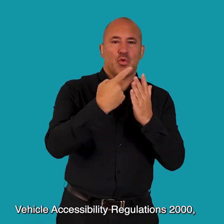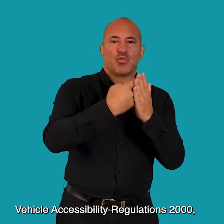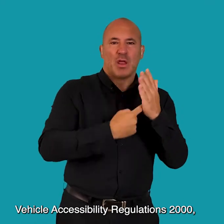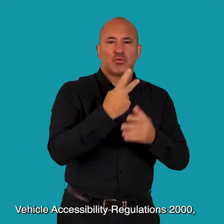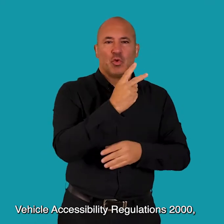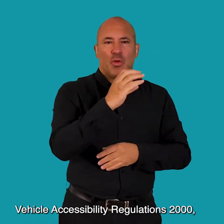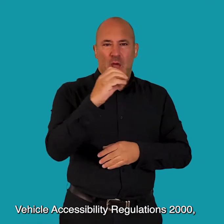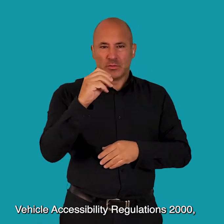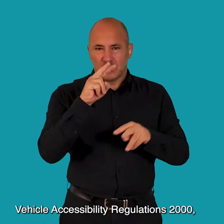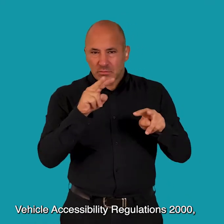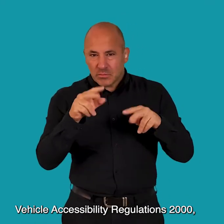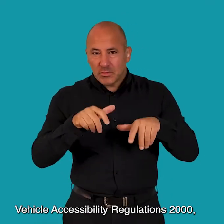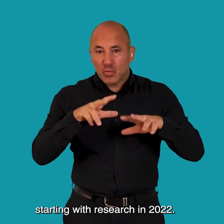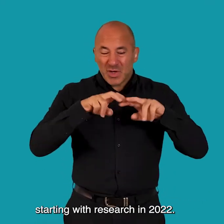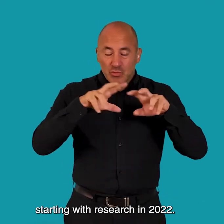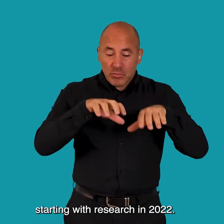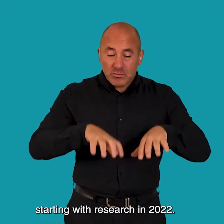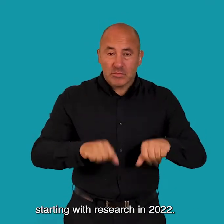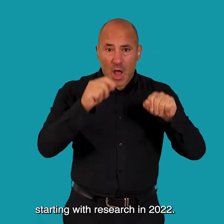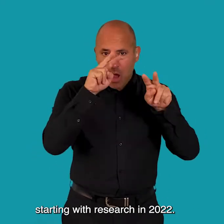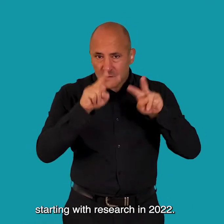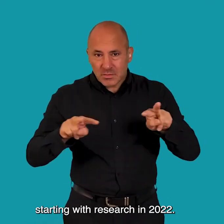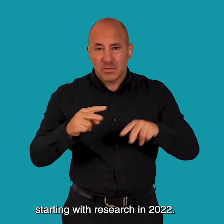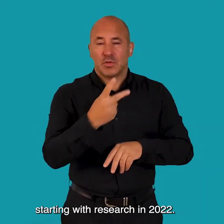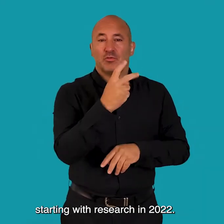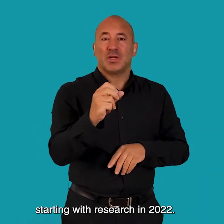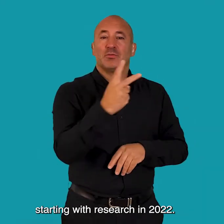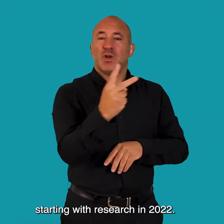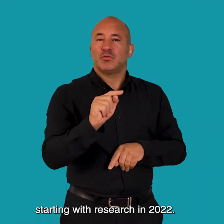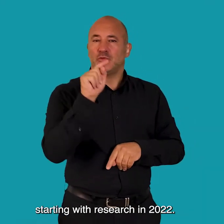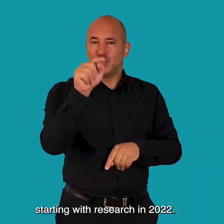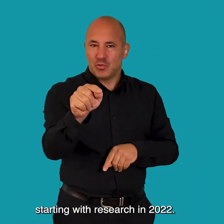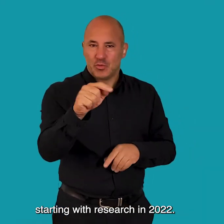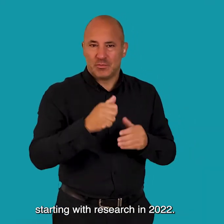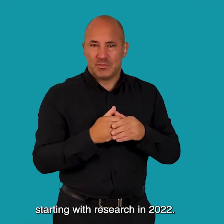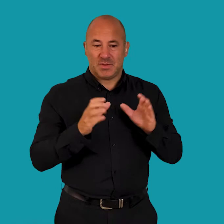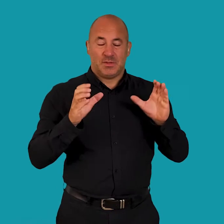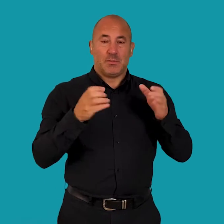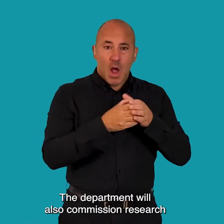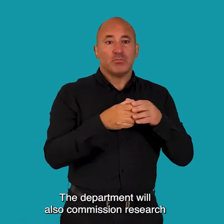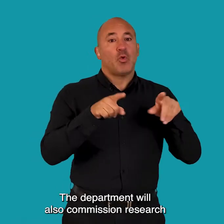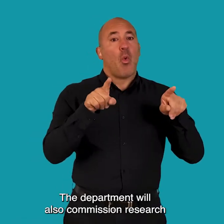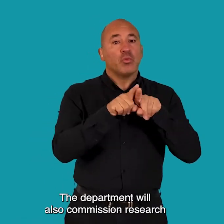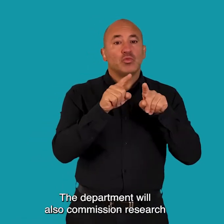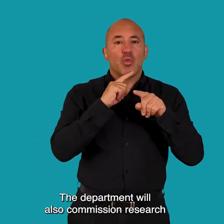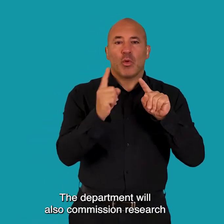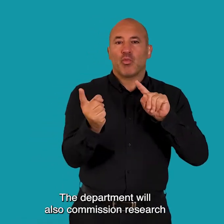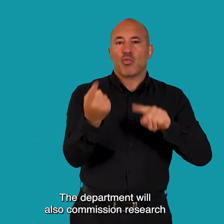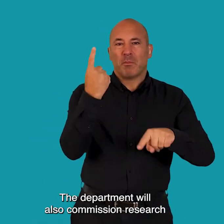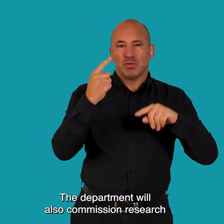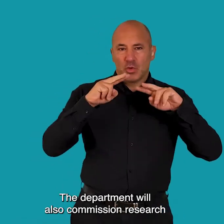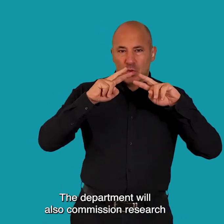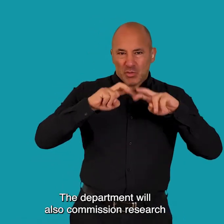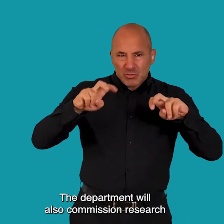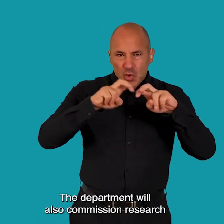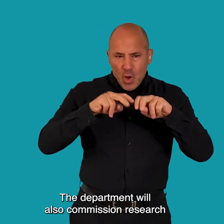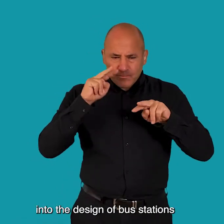Regulations 2000, starting with research in 2022. The department will also commission research into